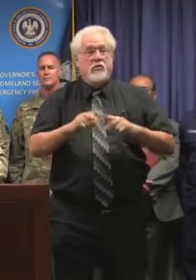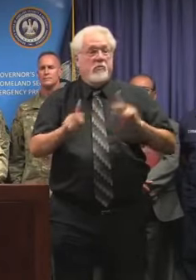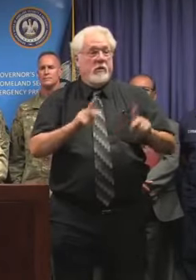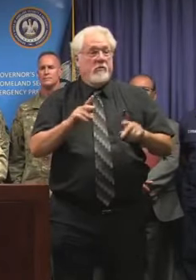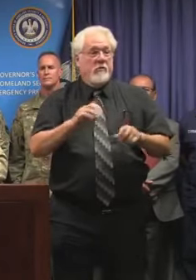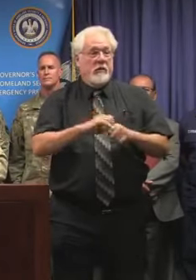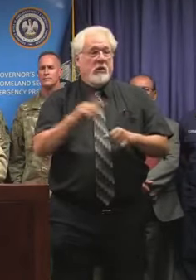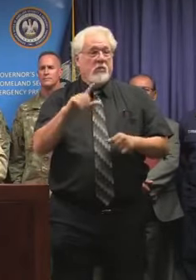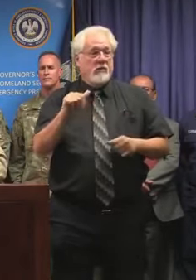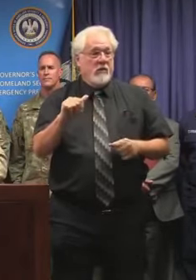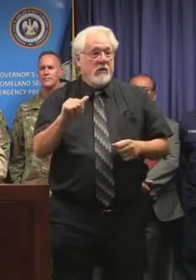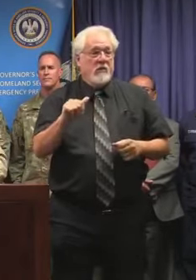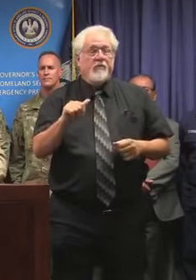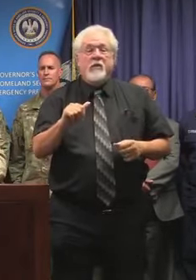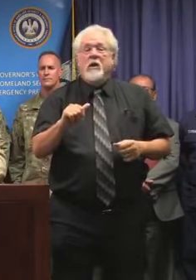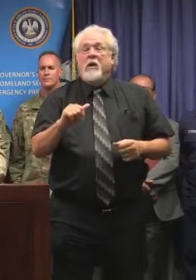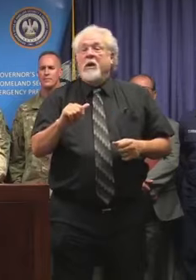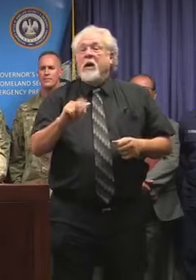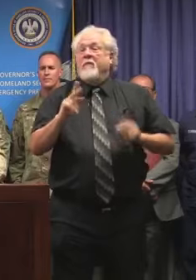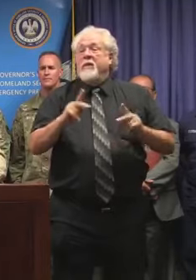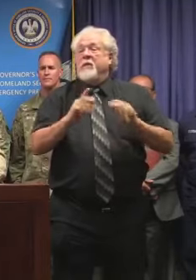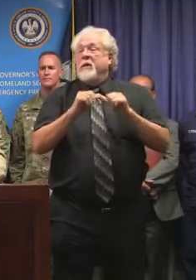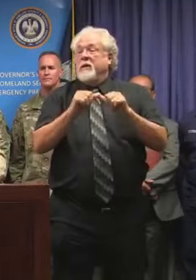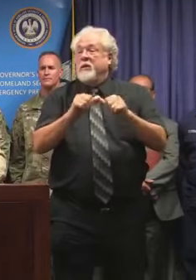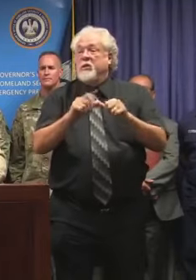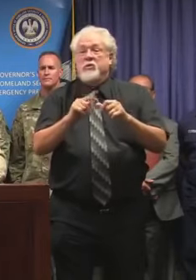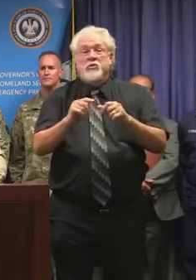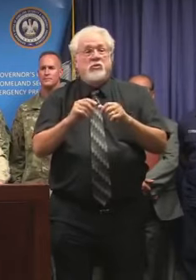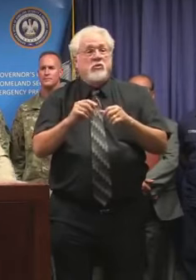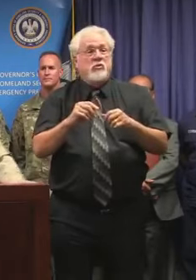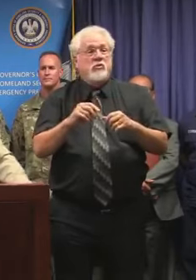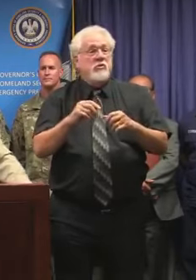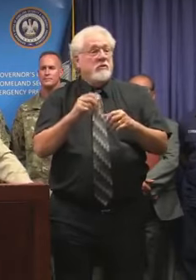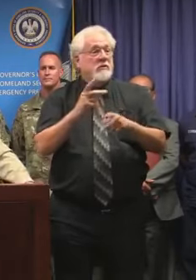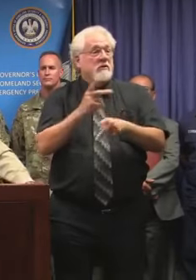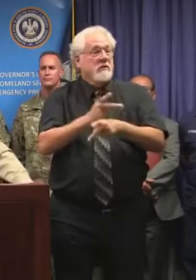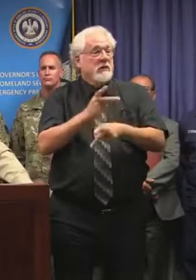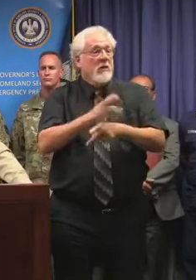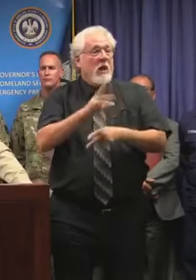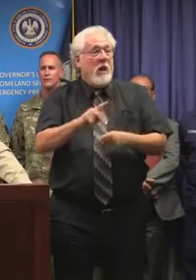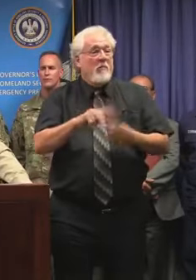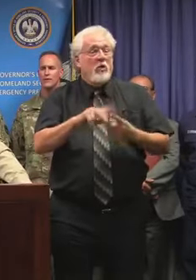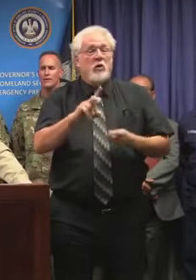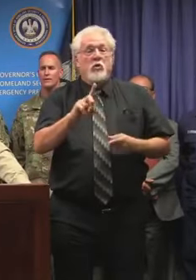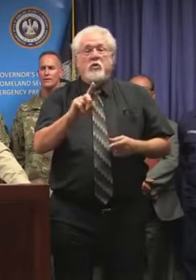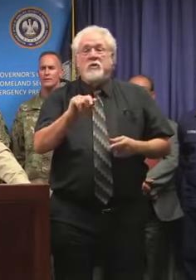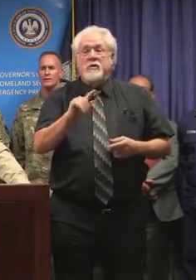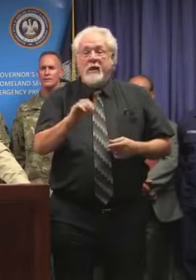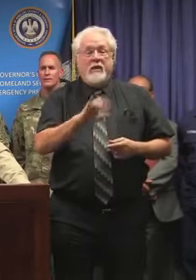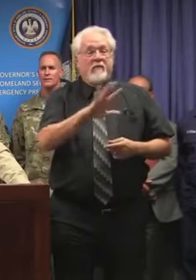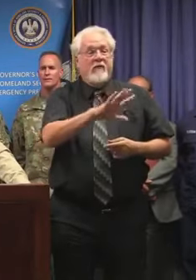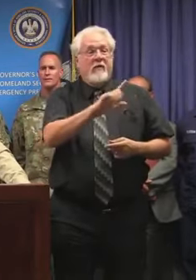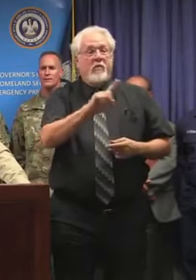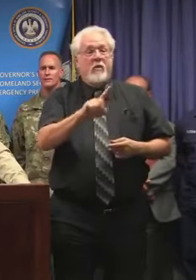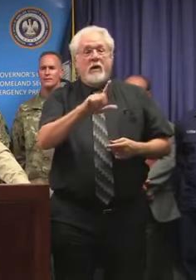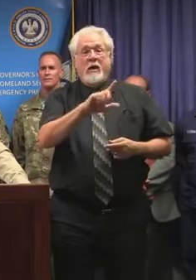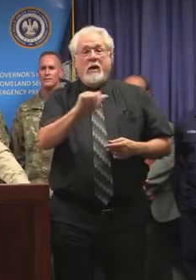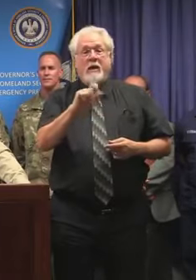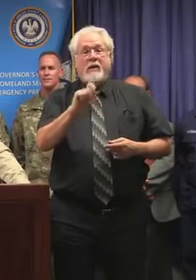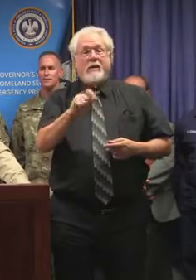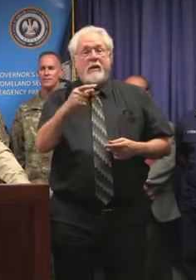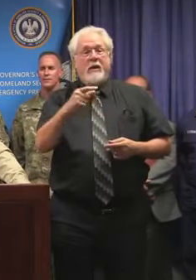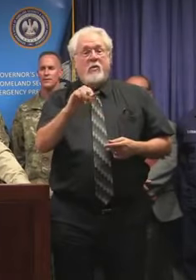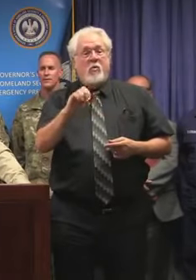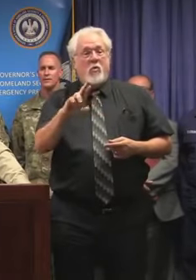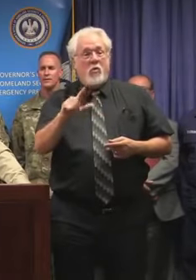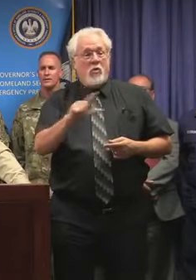of Louisiana. Asking that people continue to remain up to date on road closures. You can do that at 511la.org,